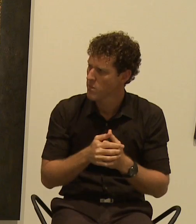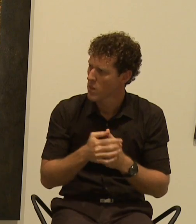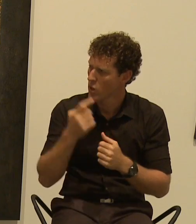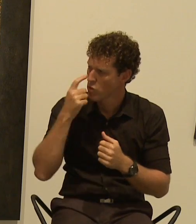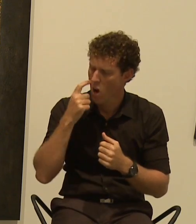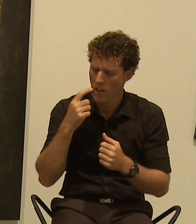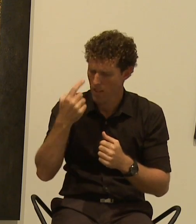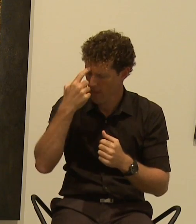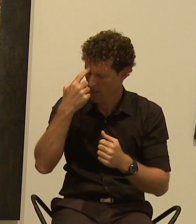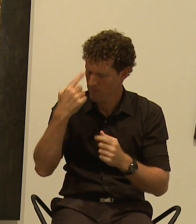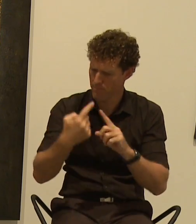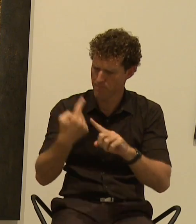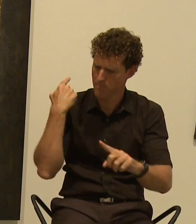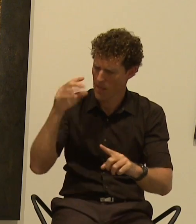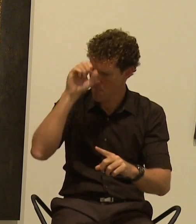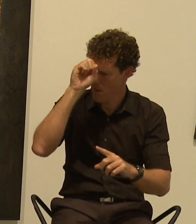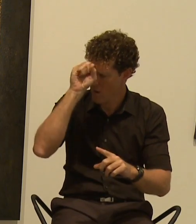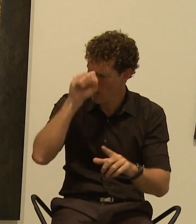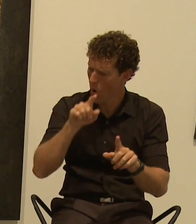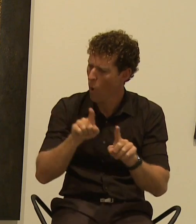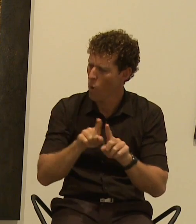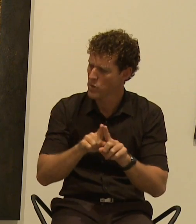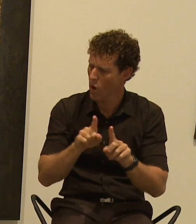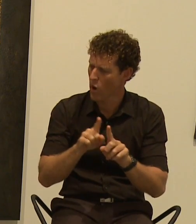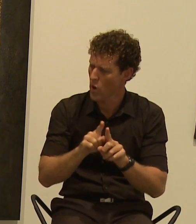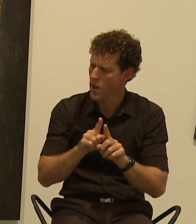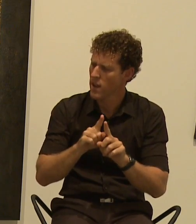memory of something, and it's also about